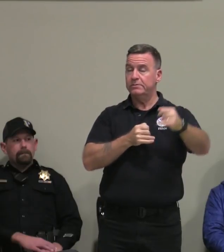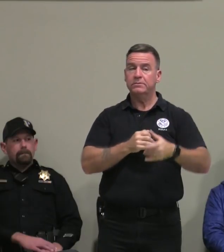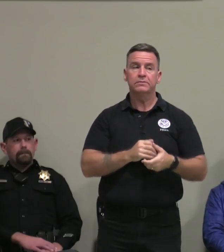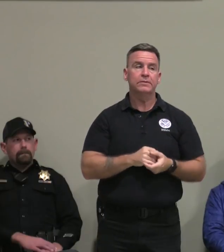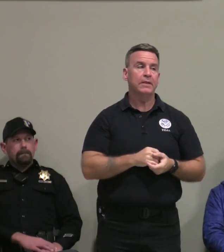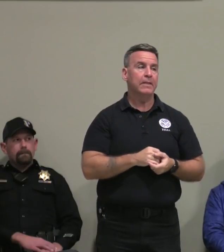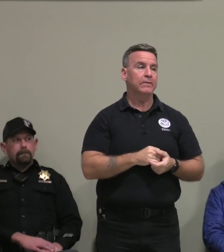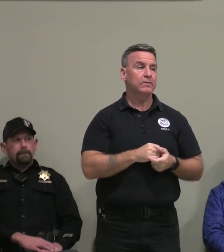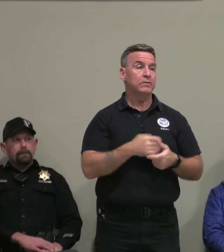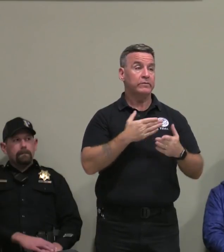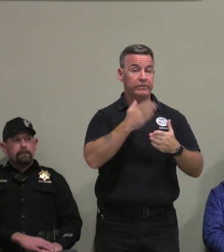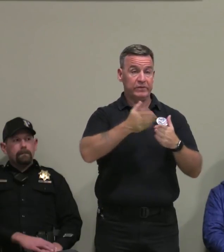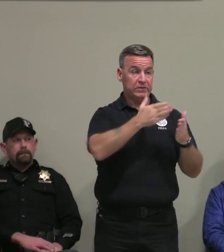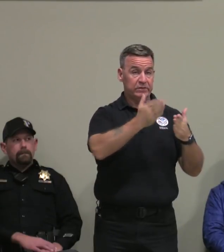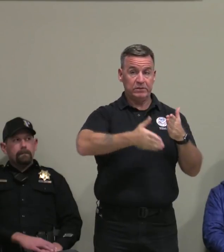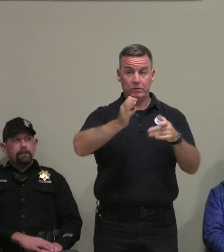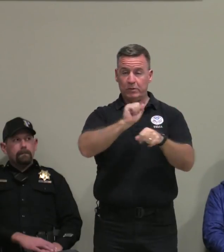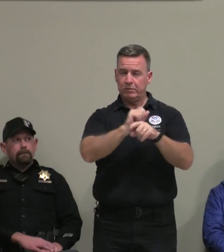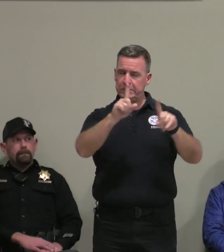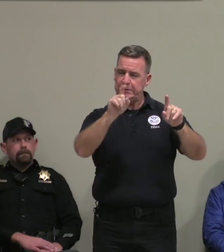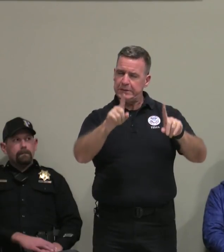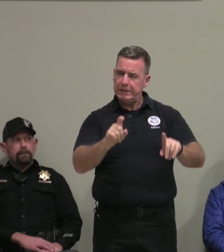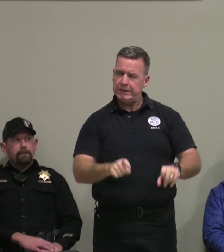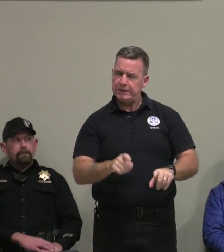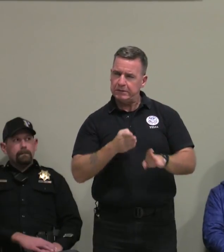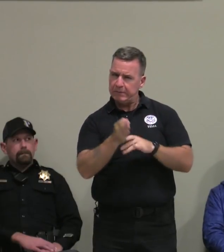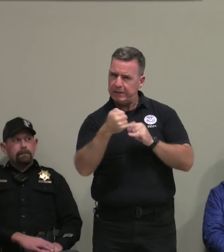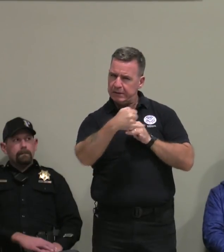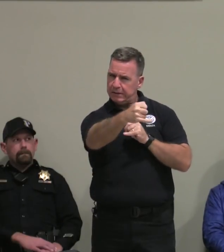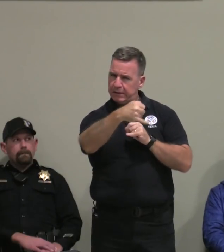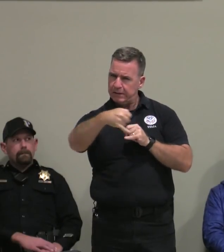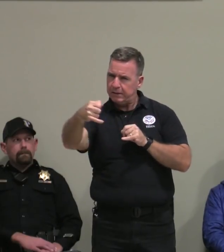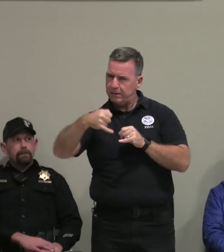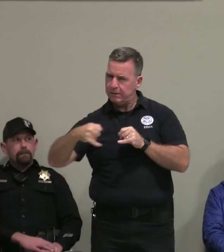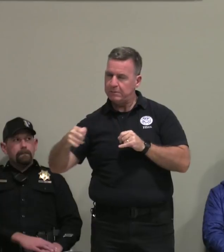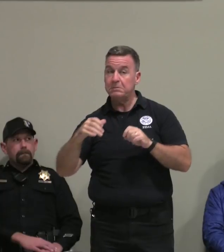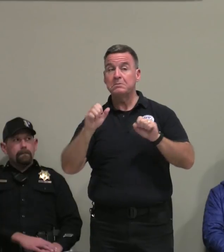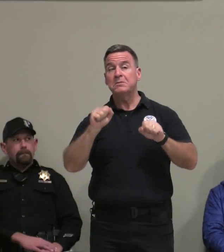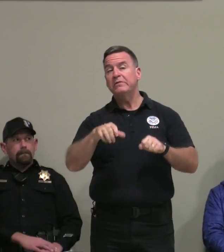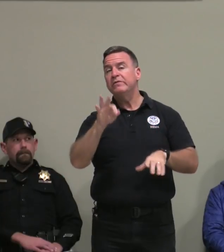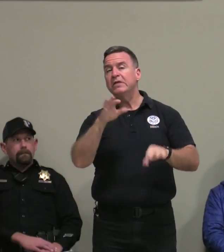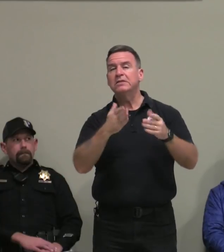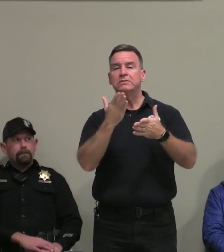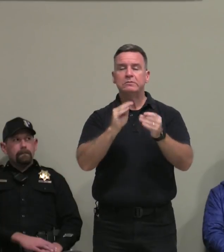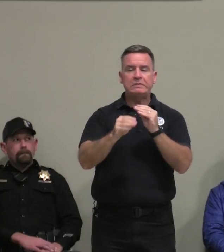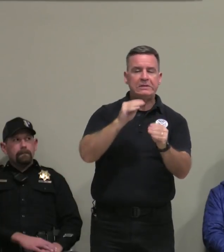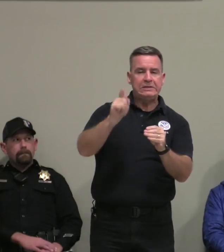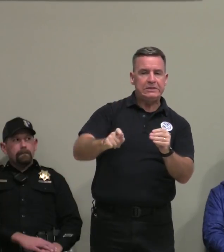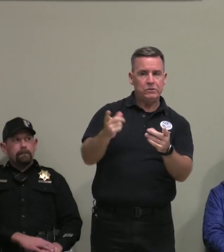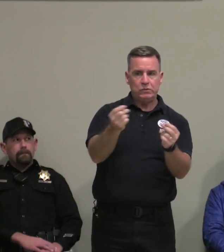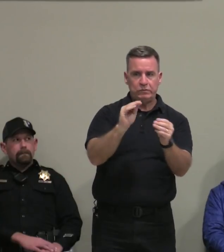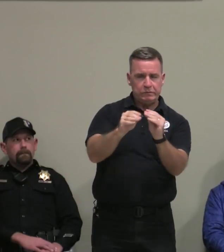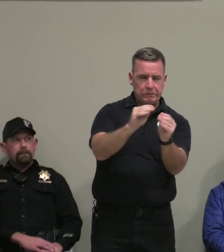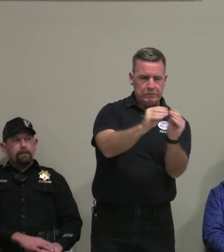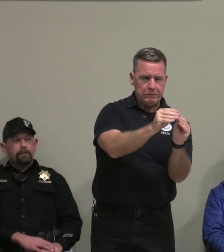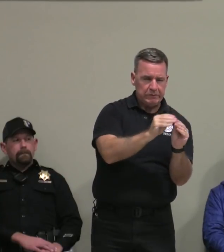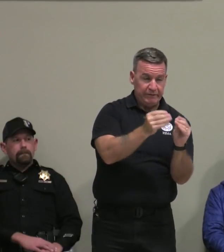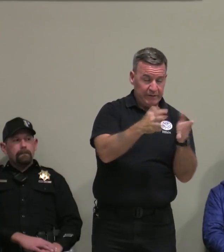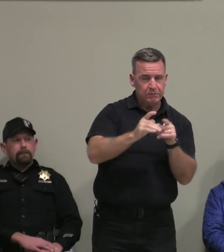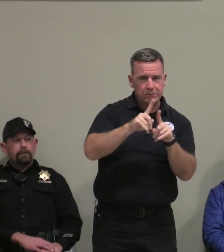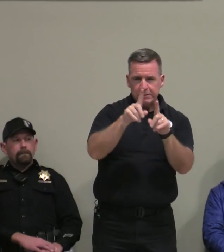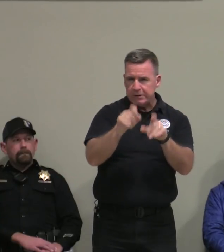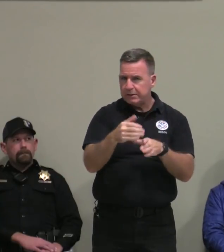As that work is completed, we will test the integrity of the main lines. We will probably find some repairs that we need to do, and then we will